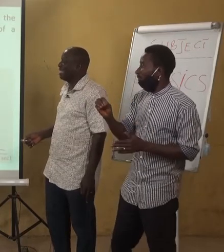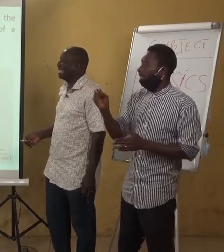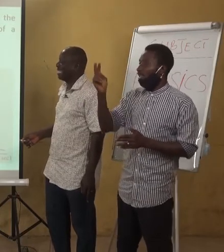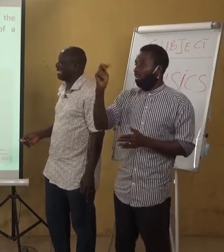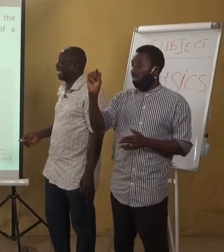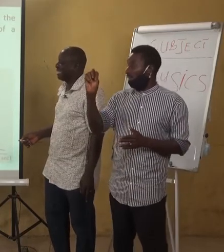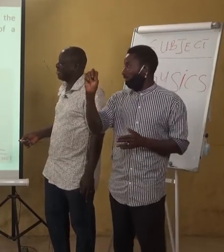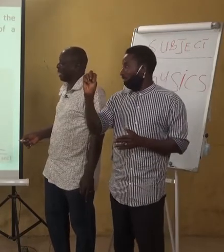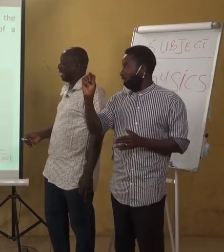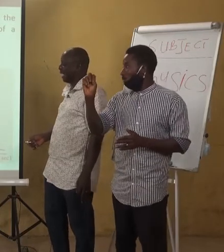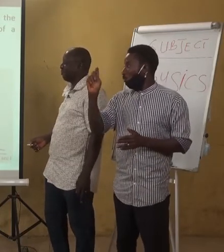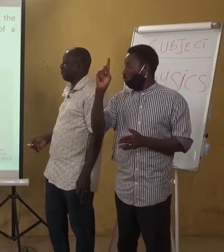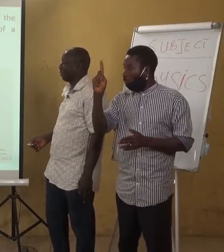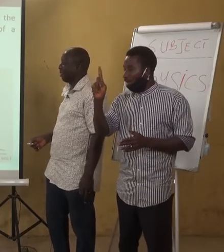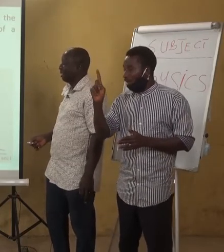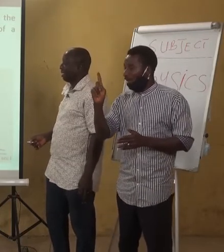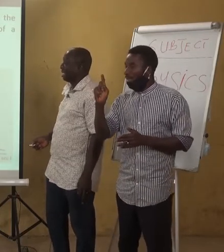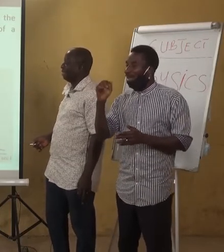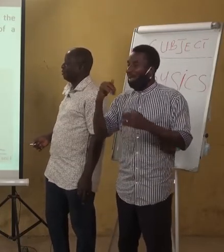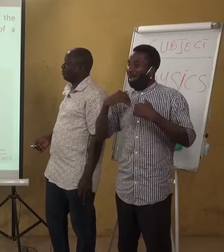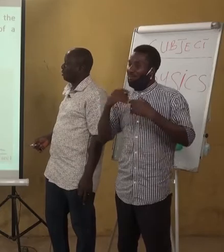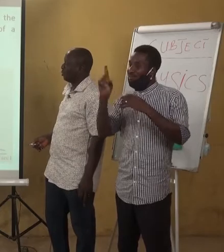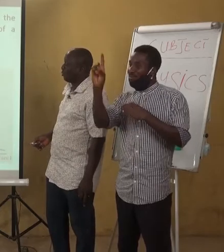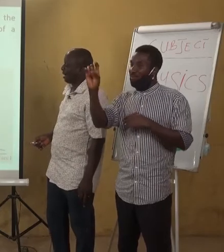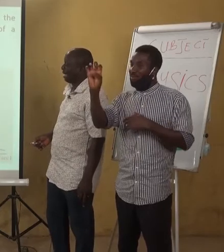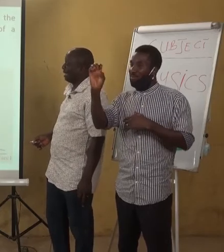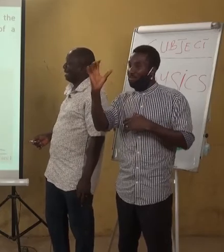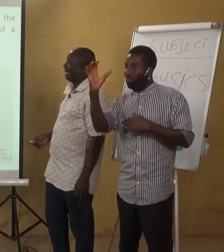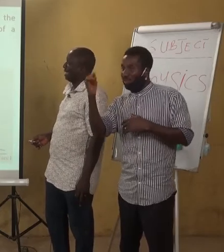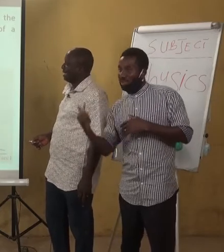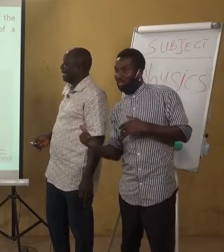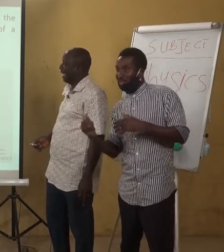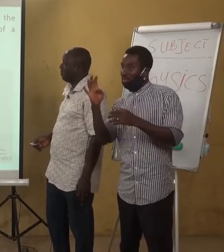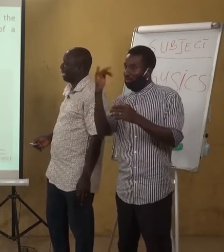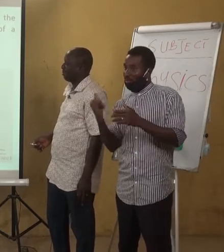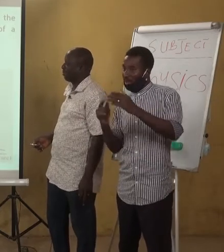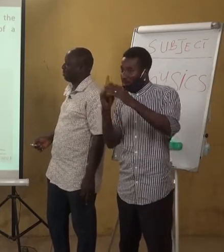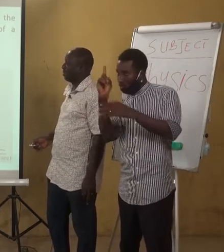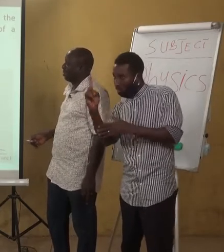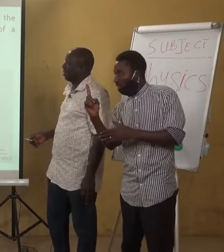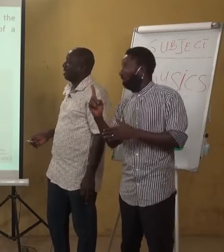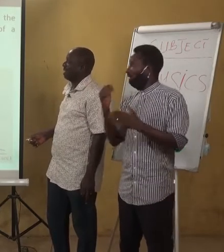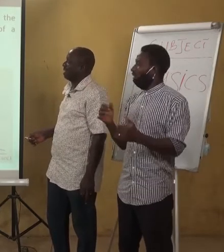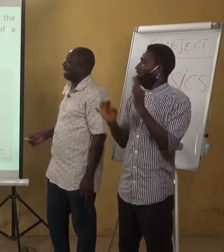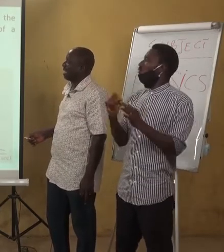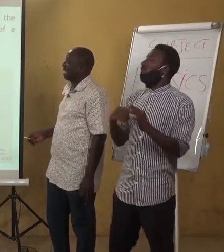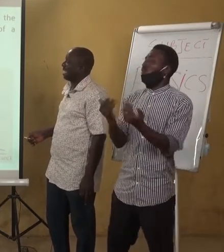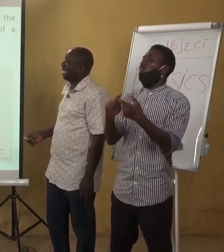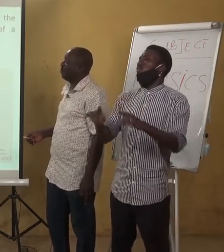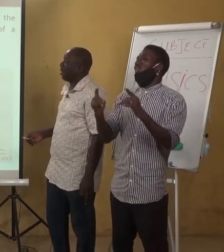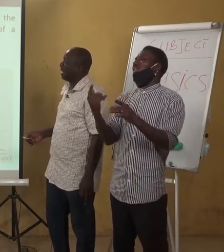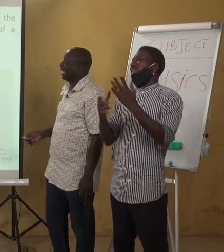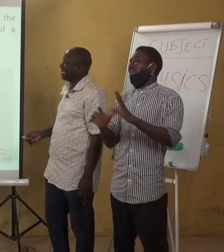or decayed by half. Now, if we want to find the half-life